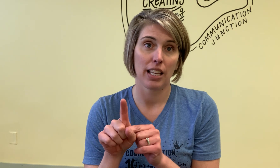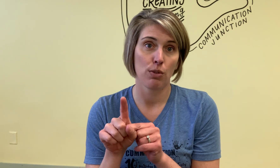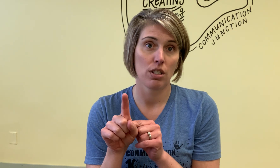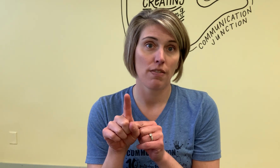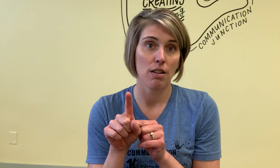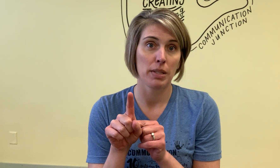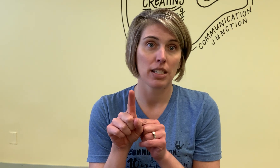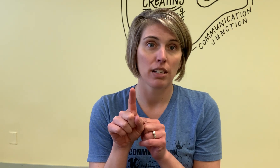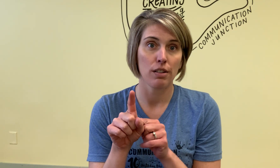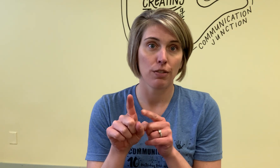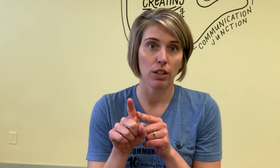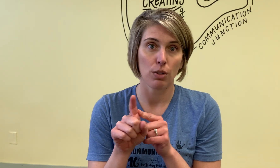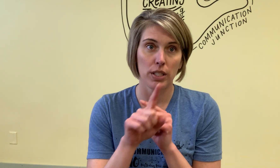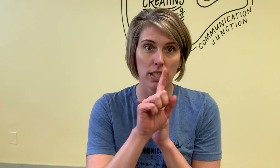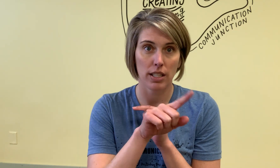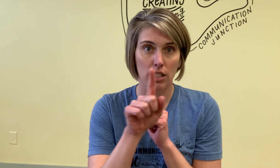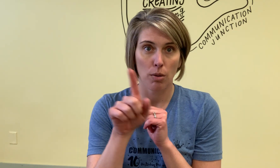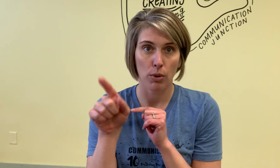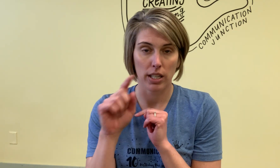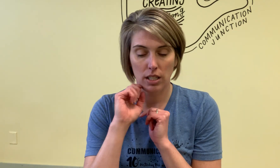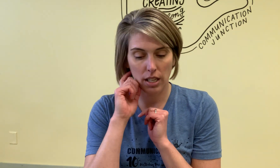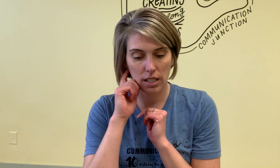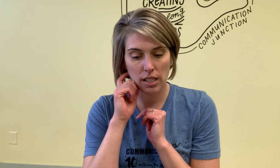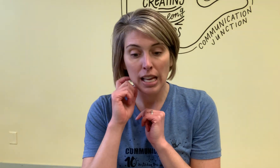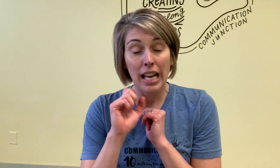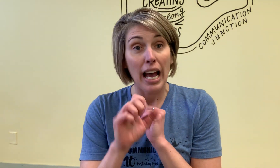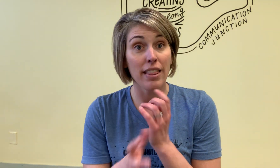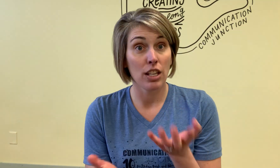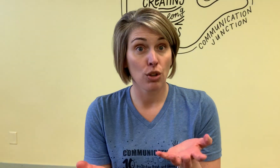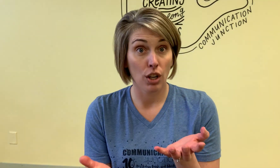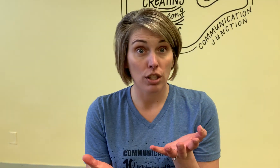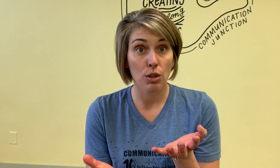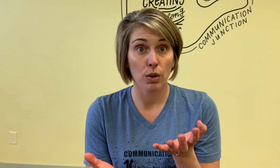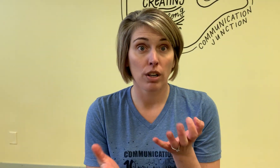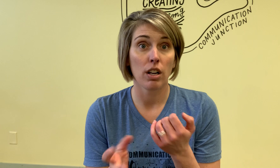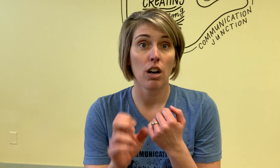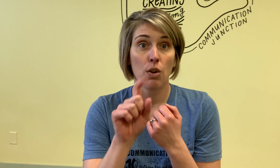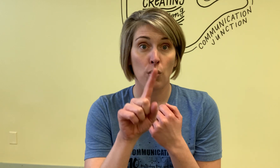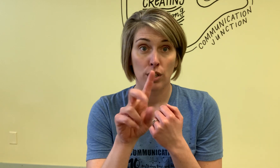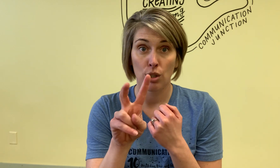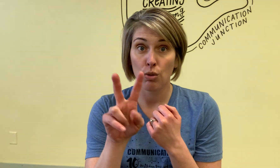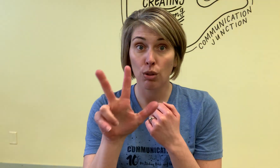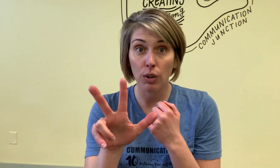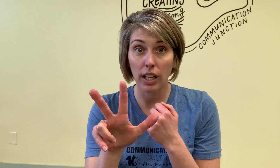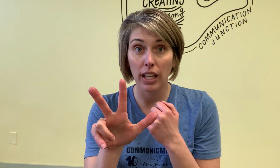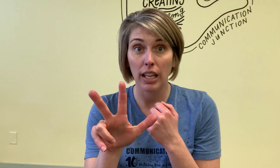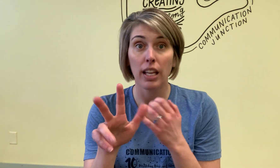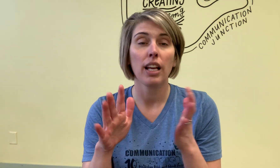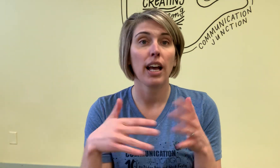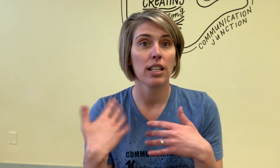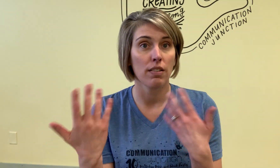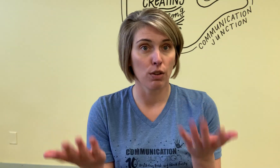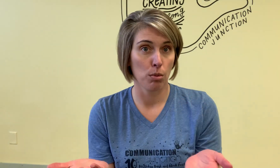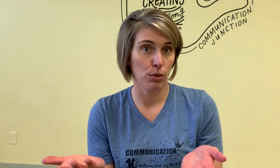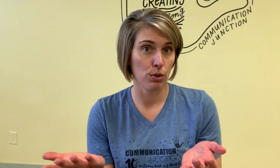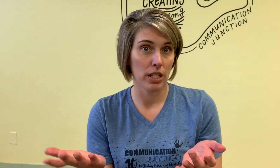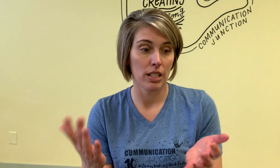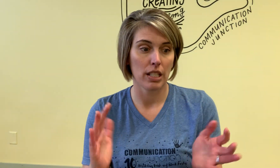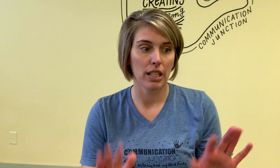language development skill for little ones as they start pointing to things. And then you can also work on 1, 2, 3 as a verbal routine to get them